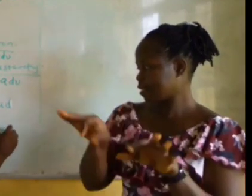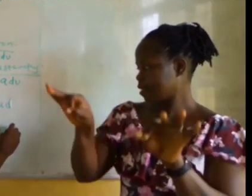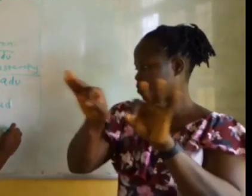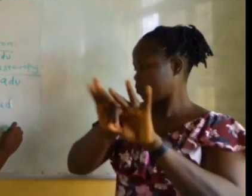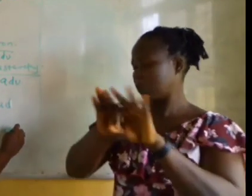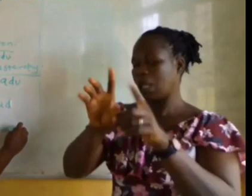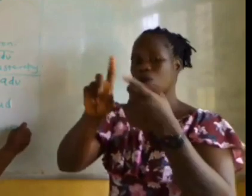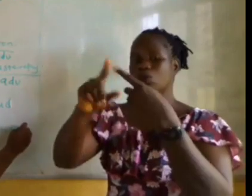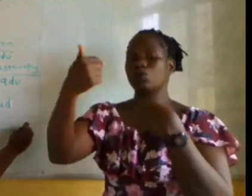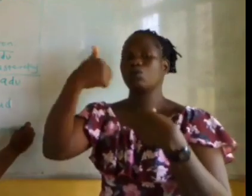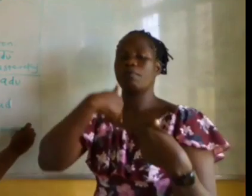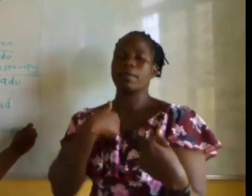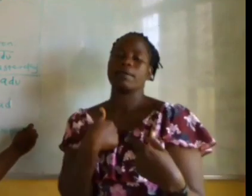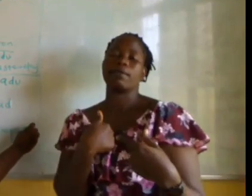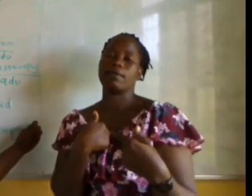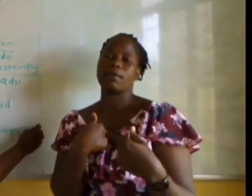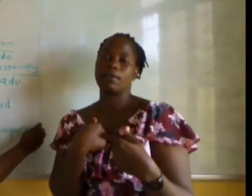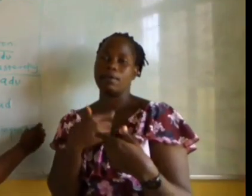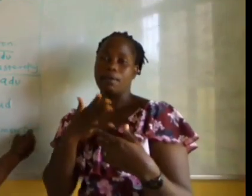important to me.